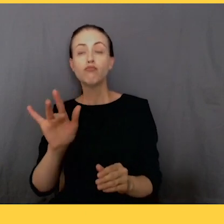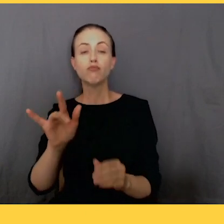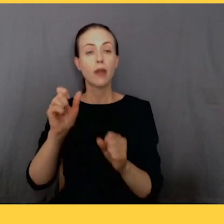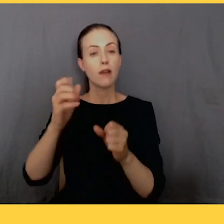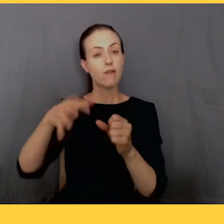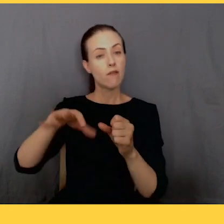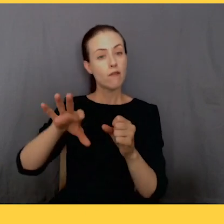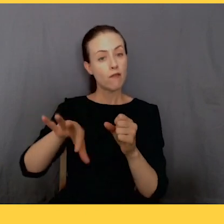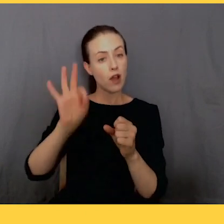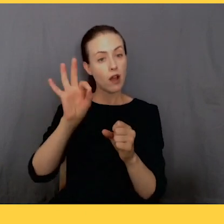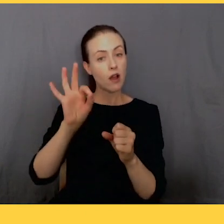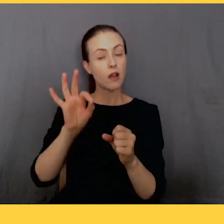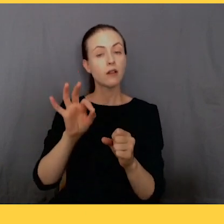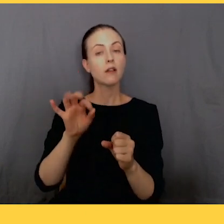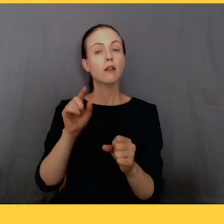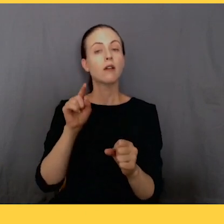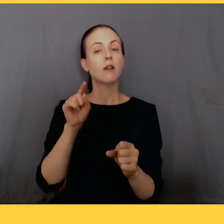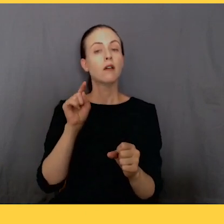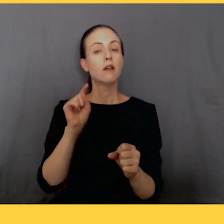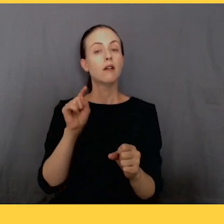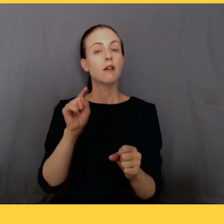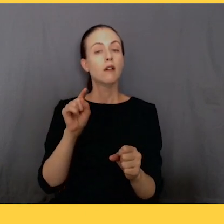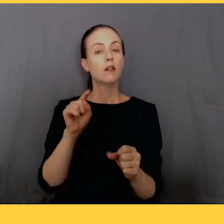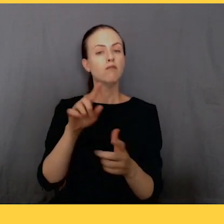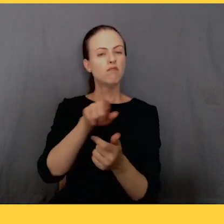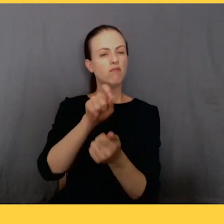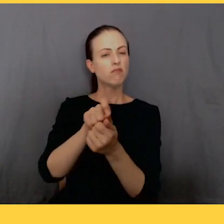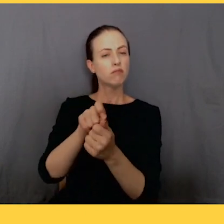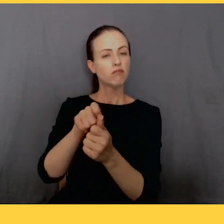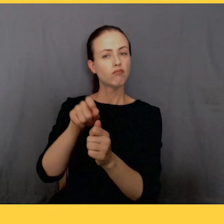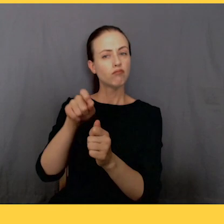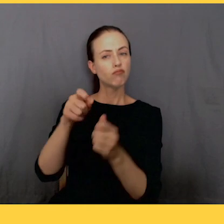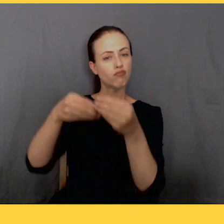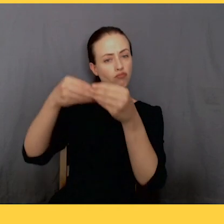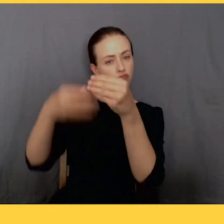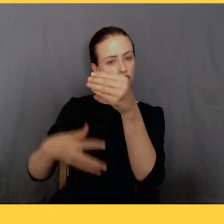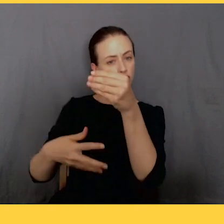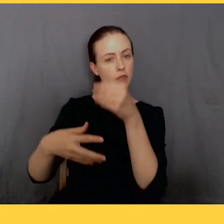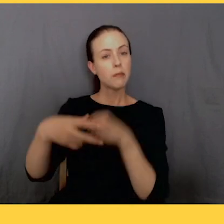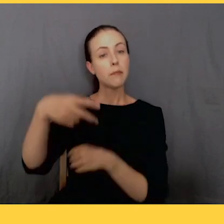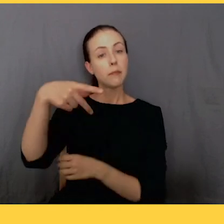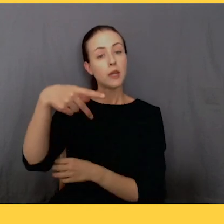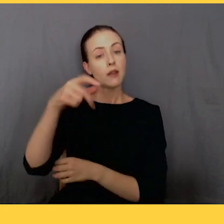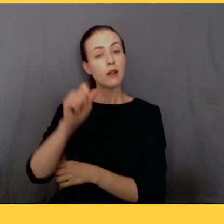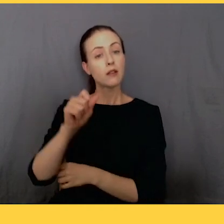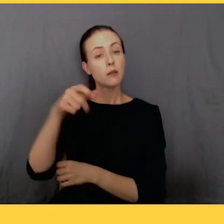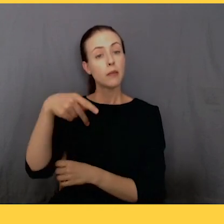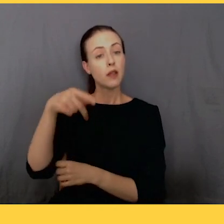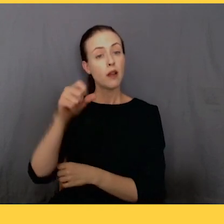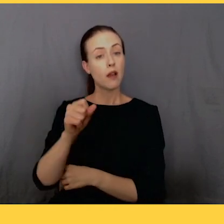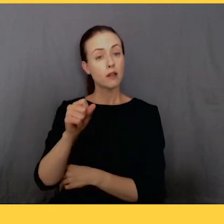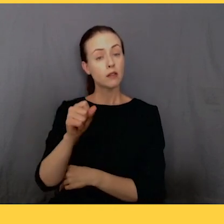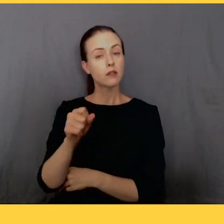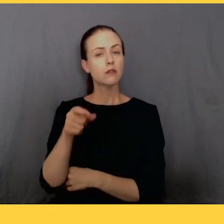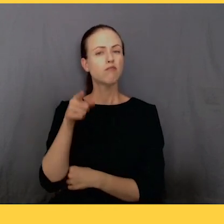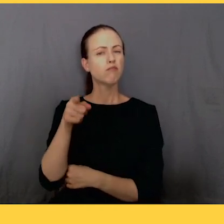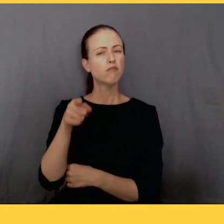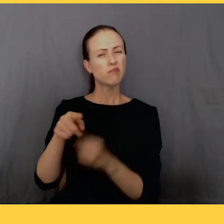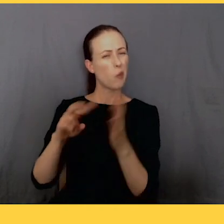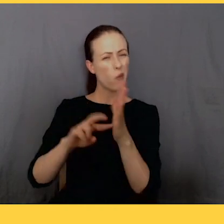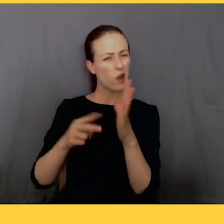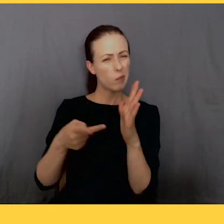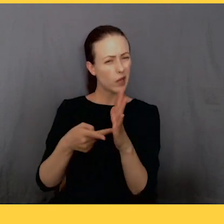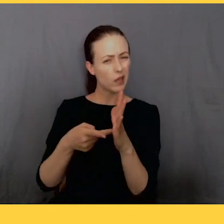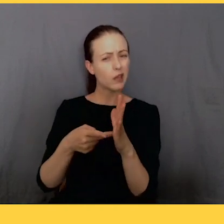has not just information about what public safety power shutoff is, but it also has maps in